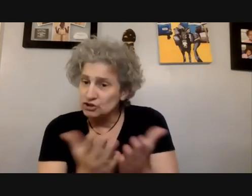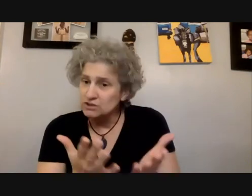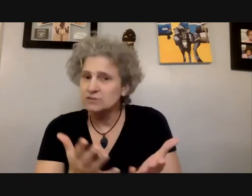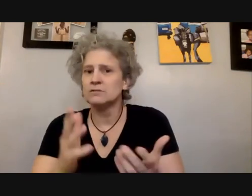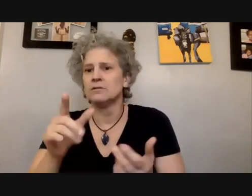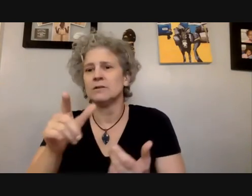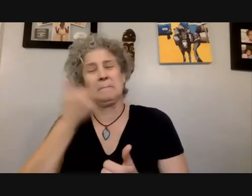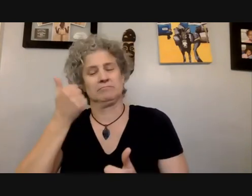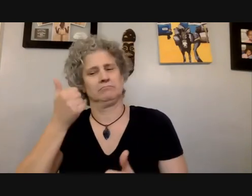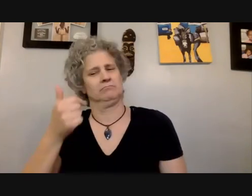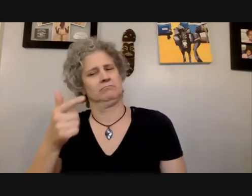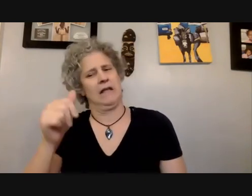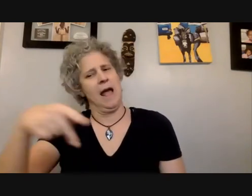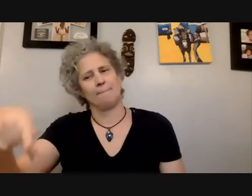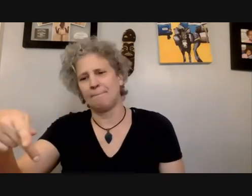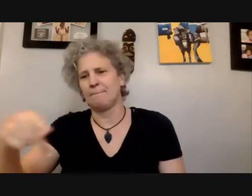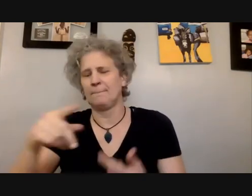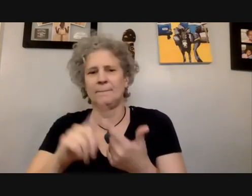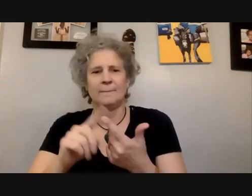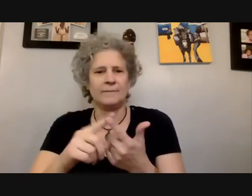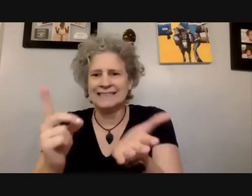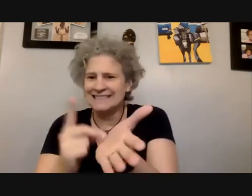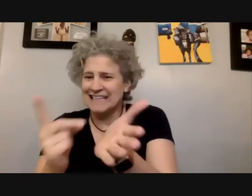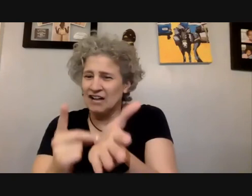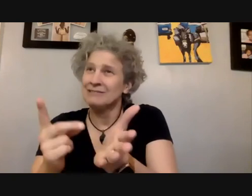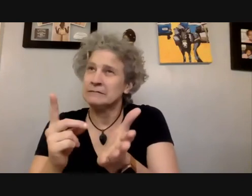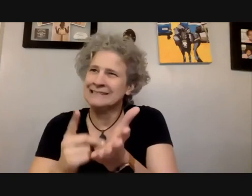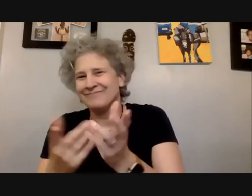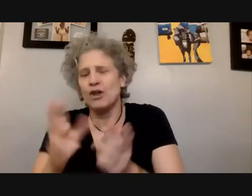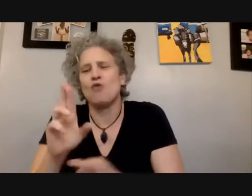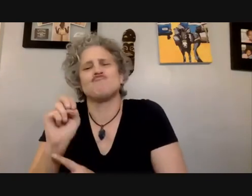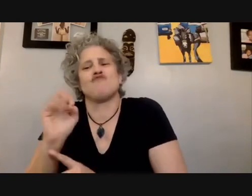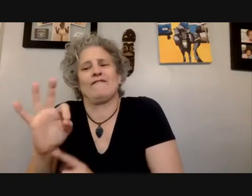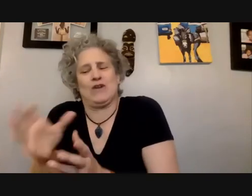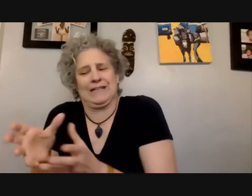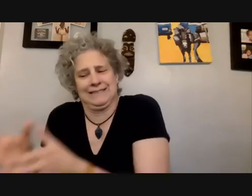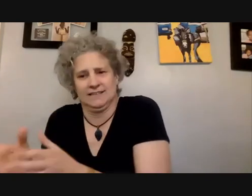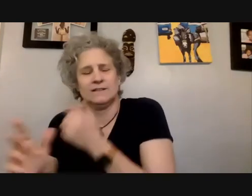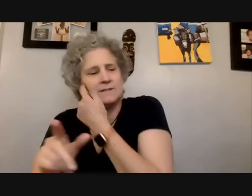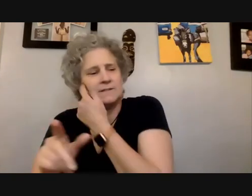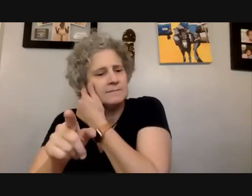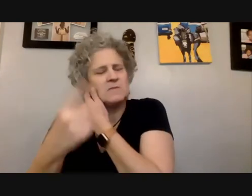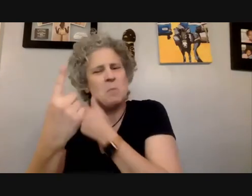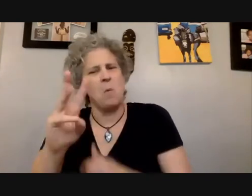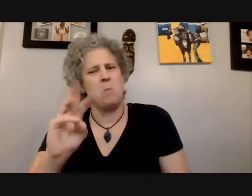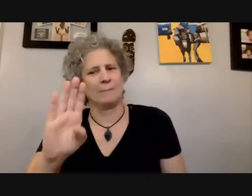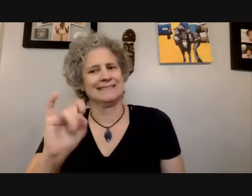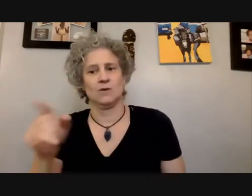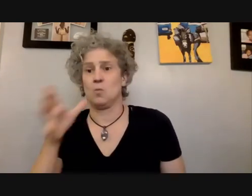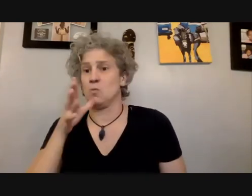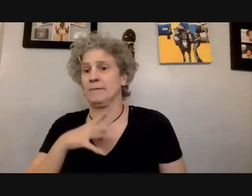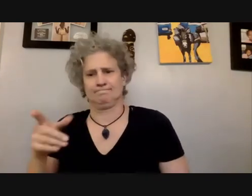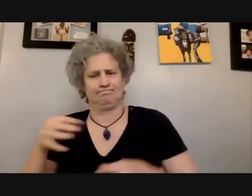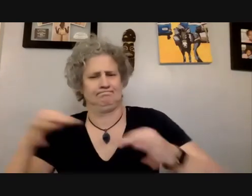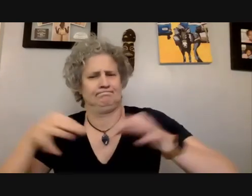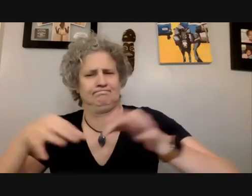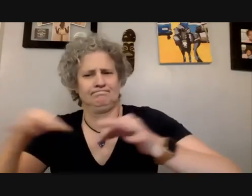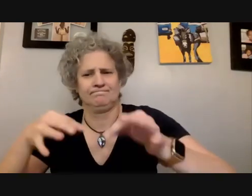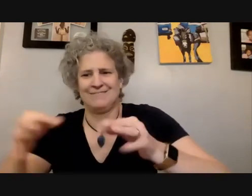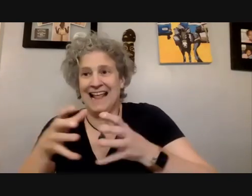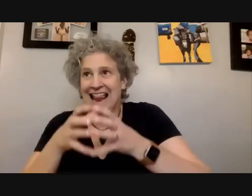community. There are some at the end of this PowerPoint that I'm going to share with you. Now there are more than there used to be: references,